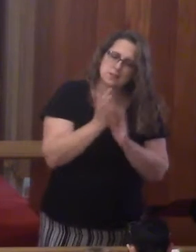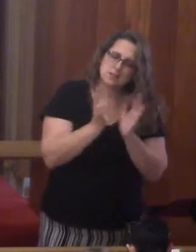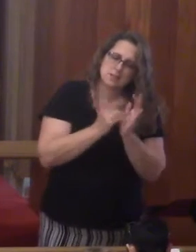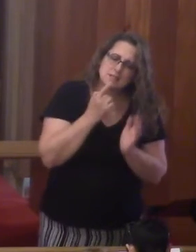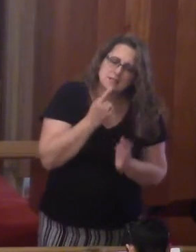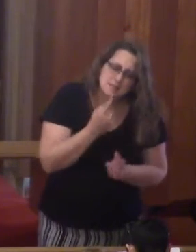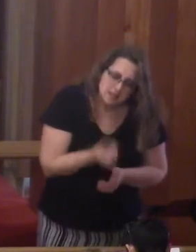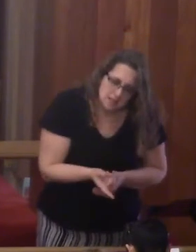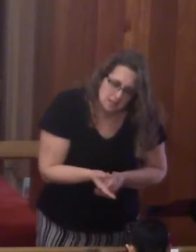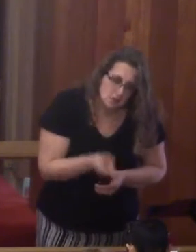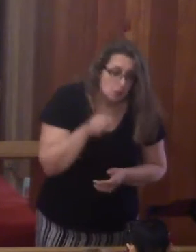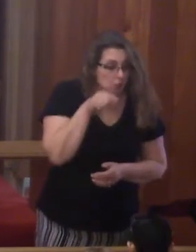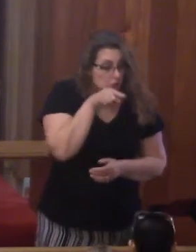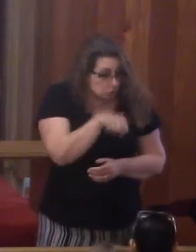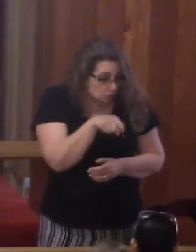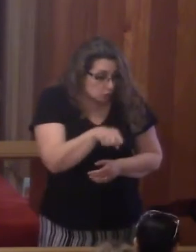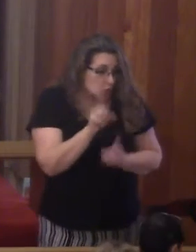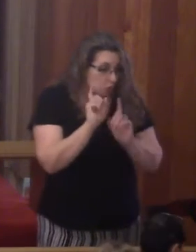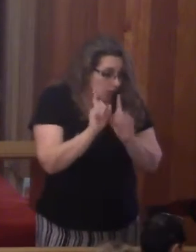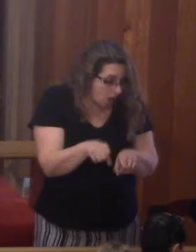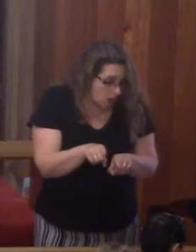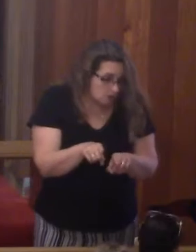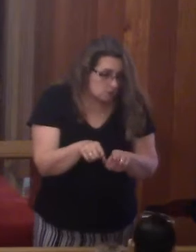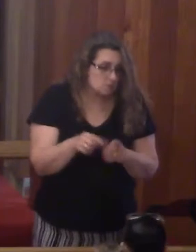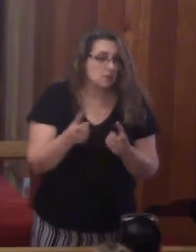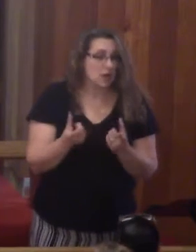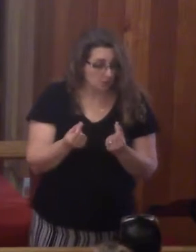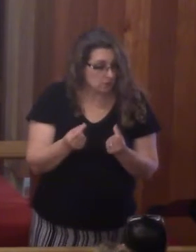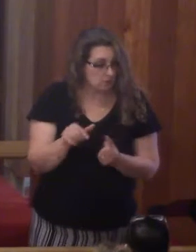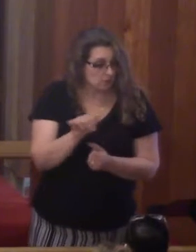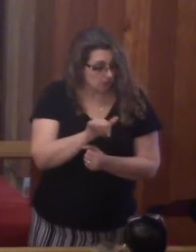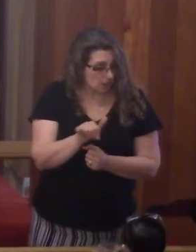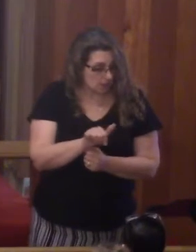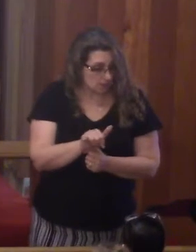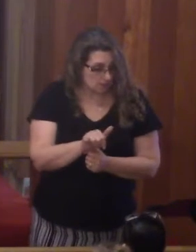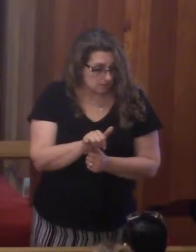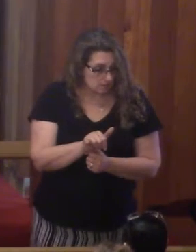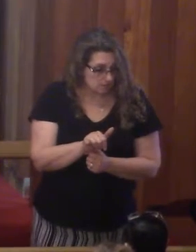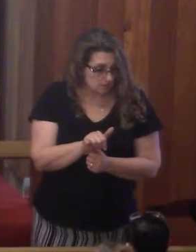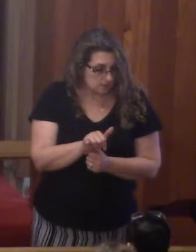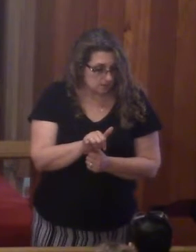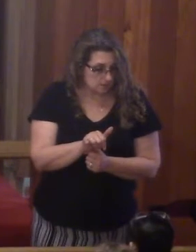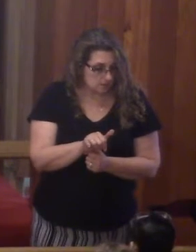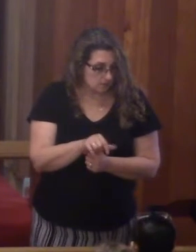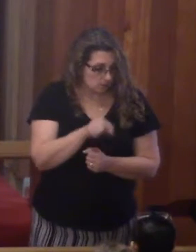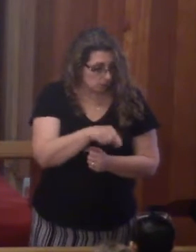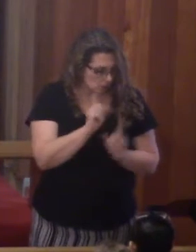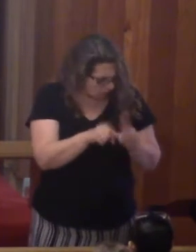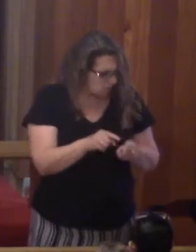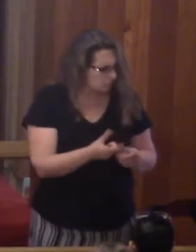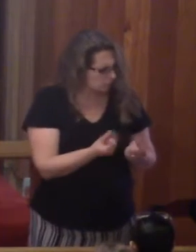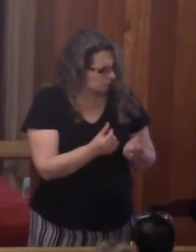to the man at the end? You go and do the same as Samaritan.